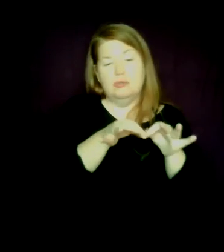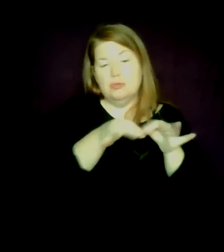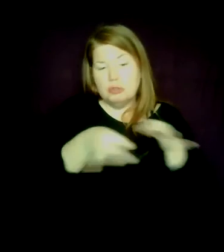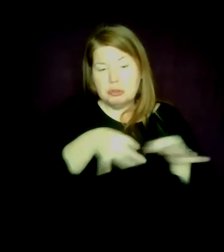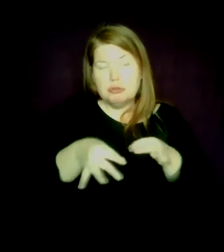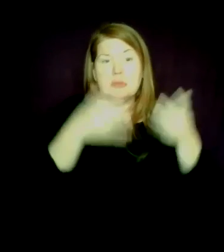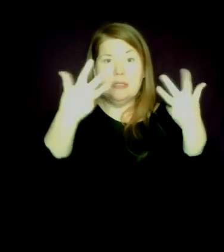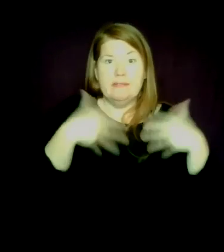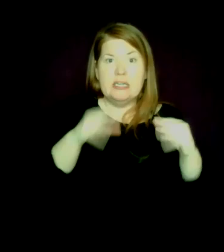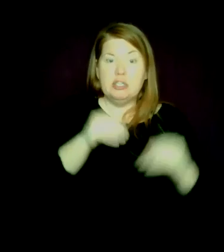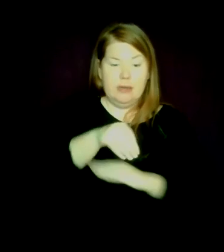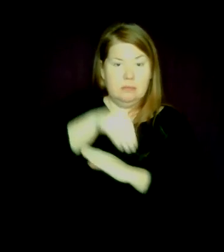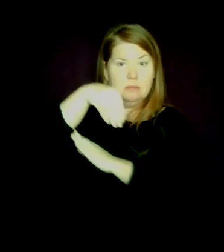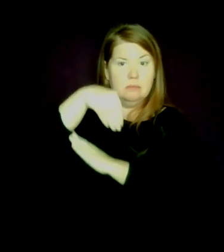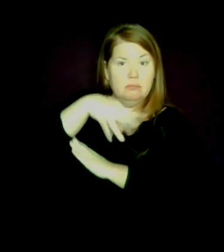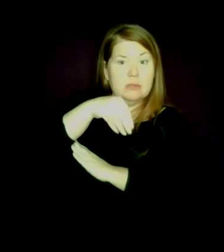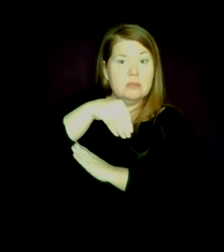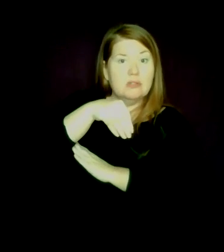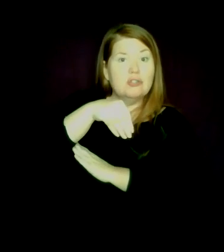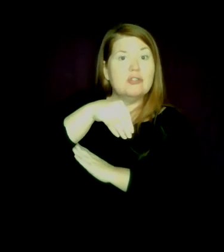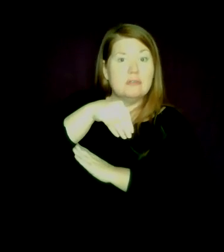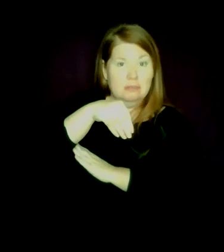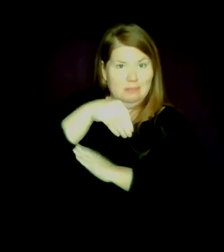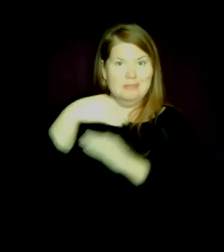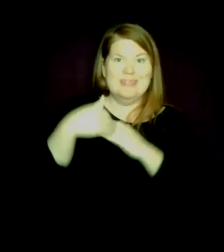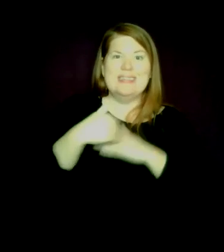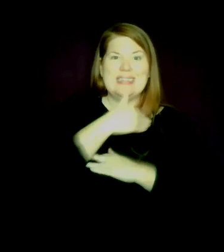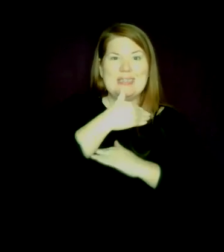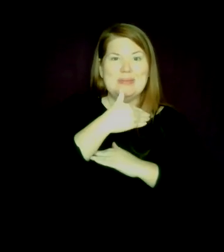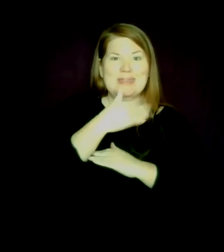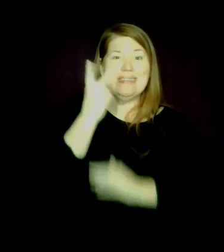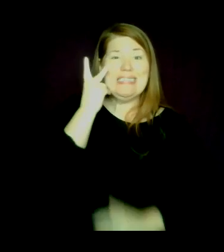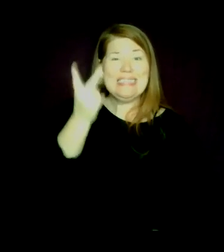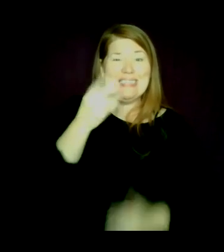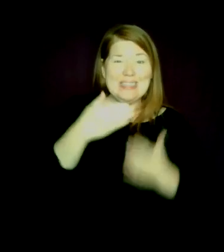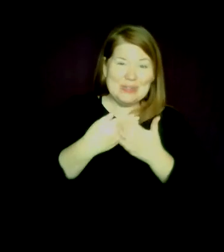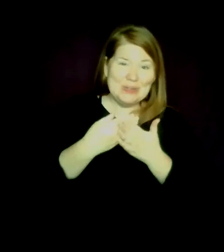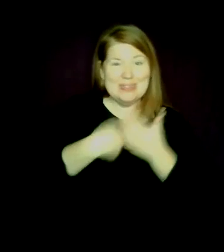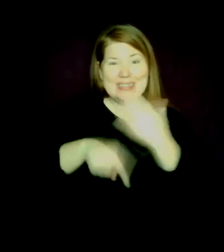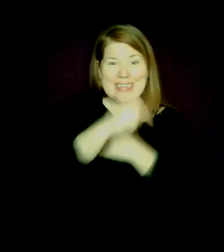Nice job, guys. I will see you next Tuesday. Thanks, Miss Jennifer.